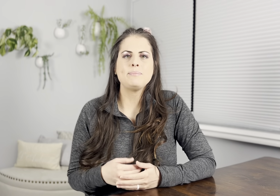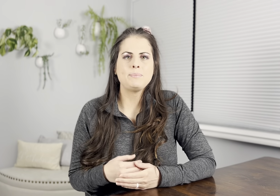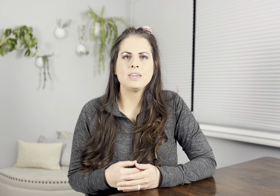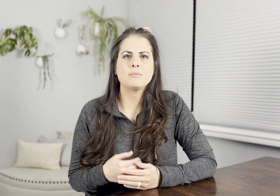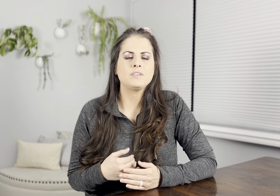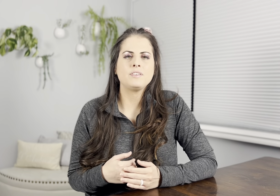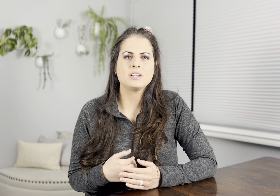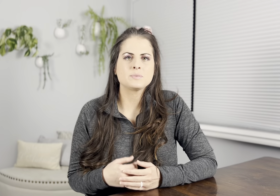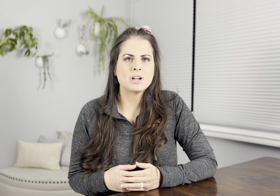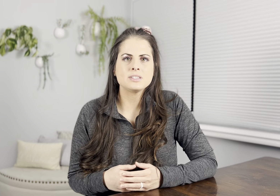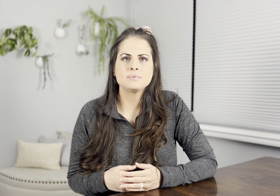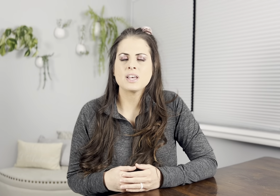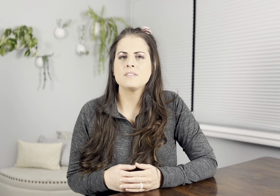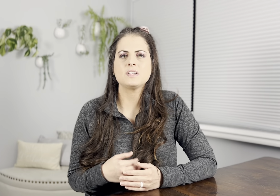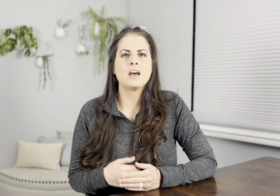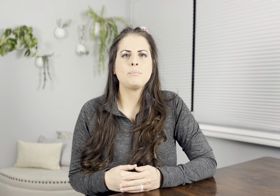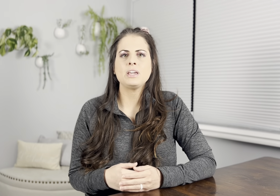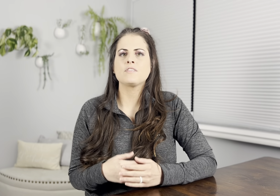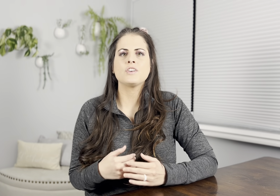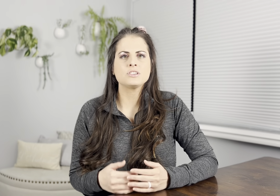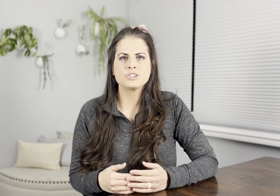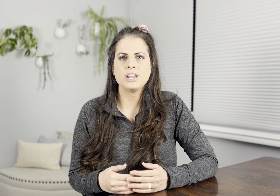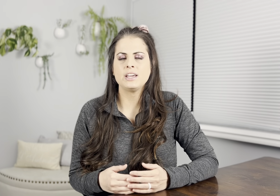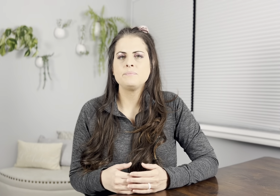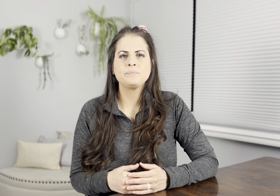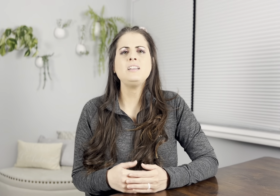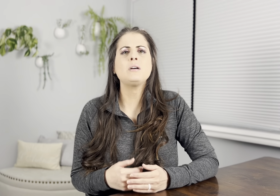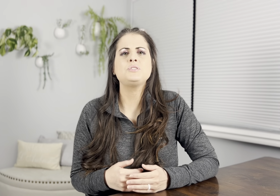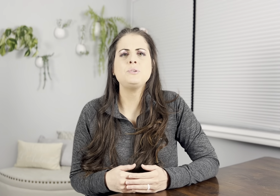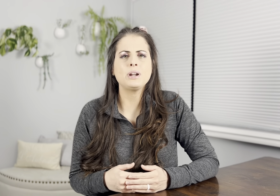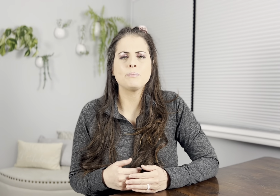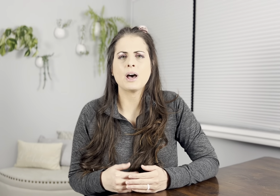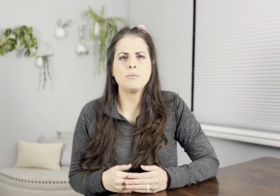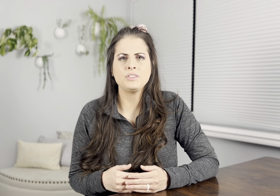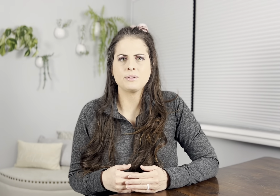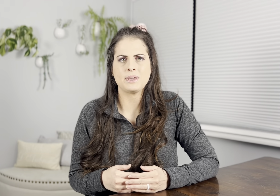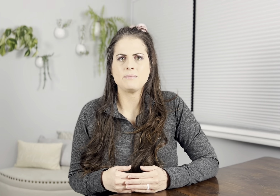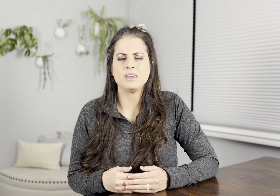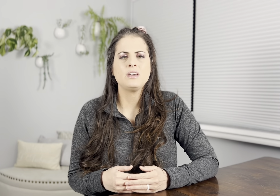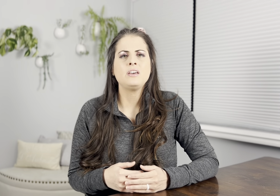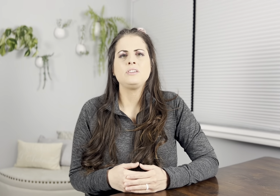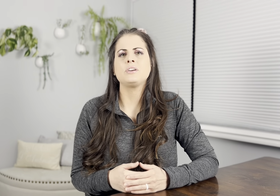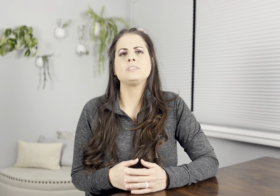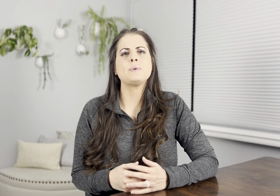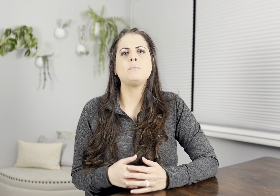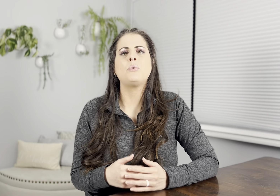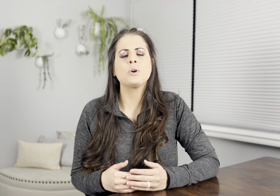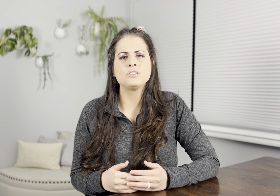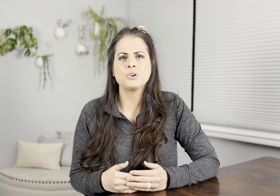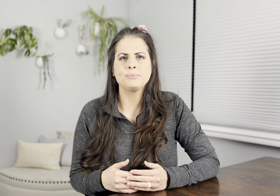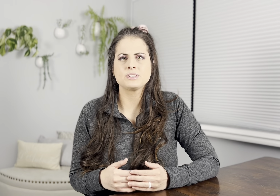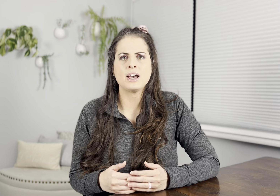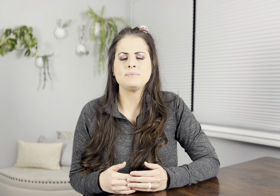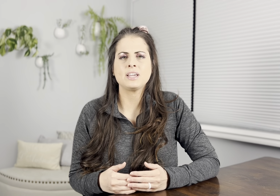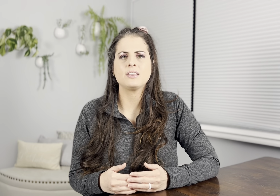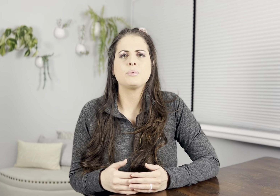being able to express themselves and not being frustrated helps you better bond with your baby. You can spend more enjoyable time together where you